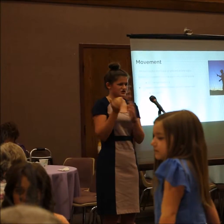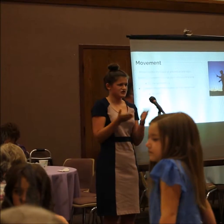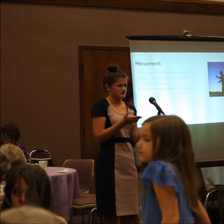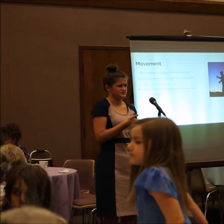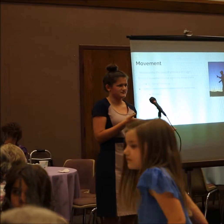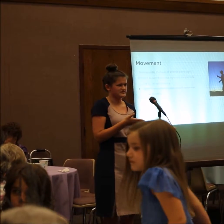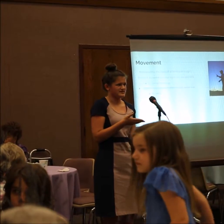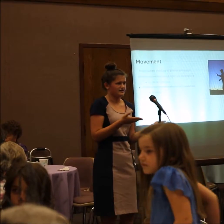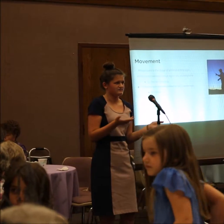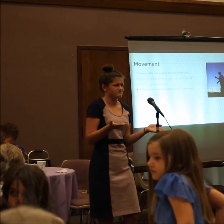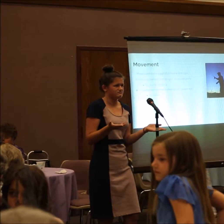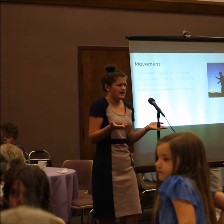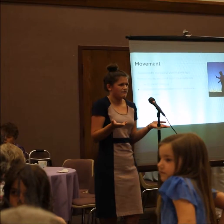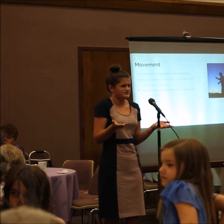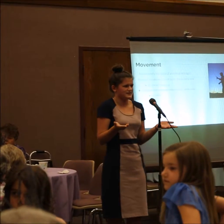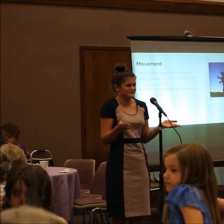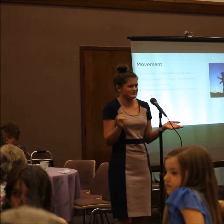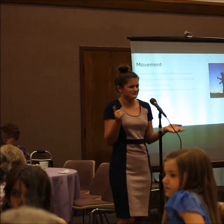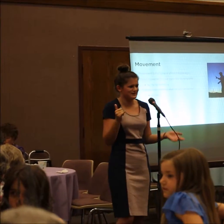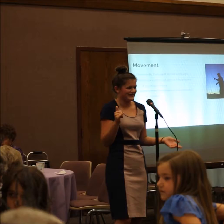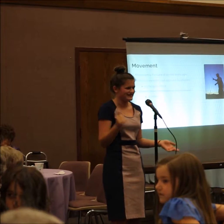change it to a different sign. I mean, how would you be able to communicate